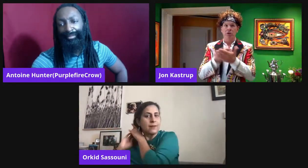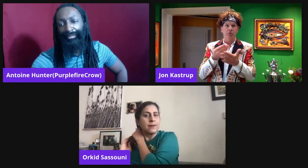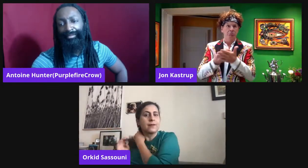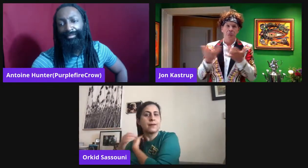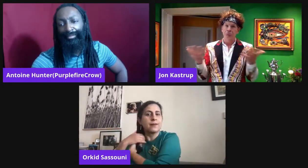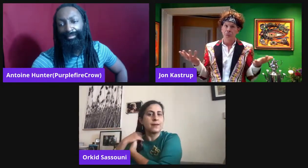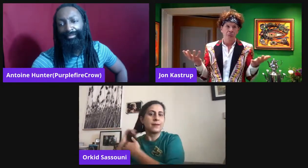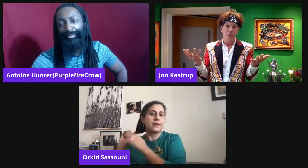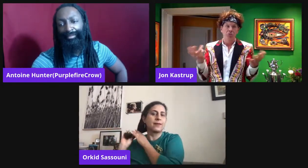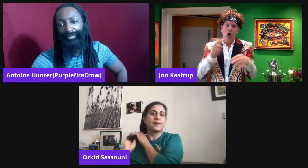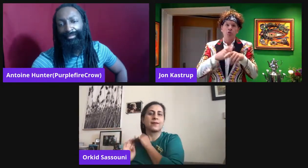extremely expensive.